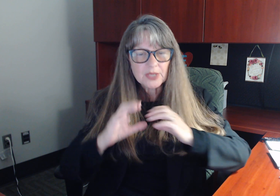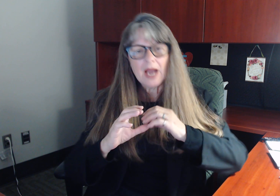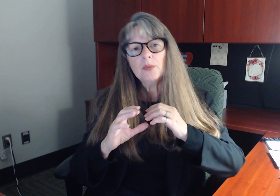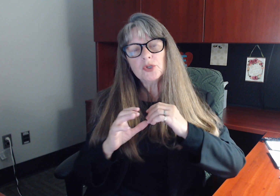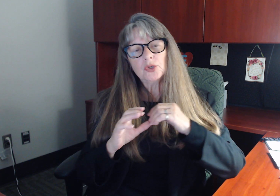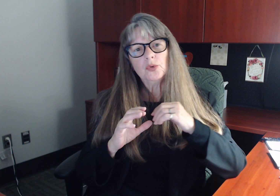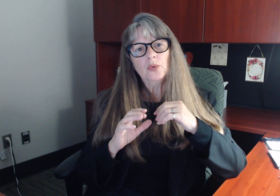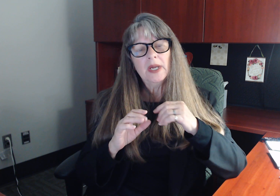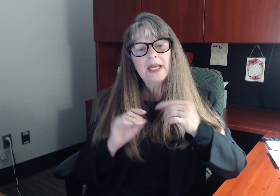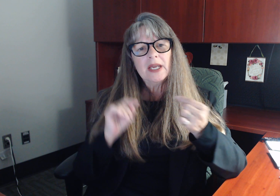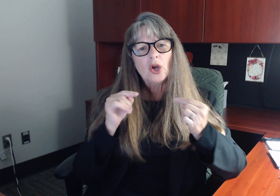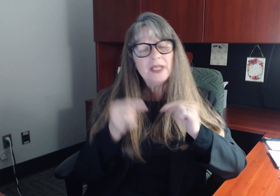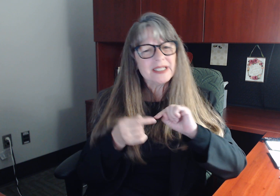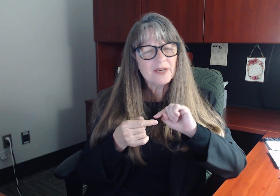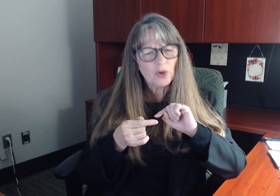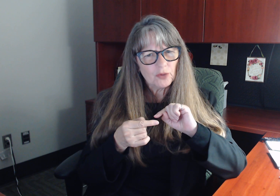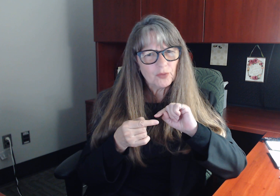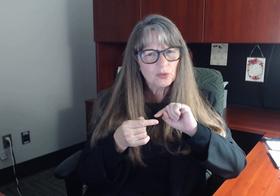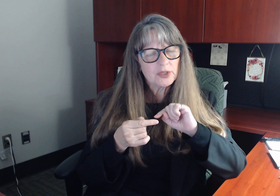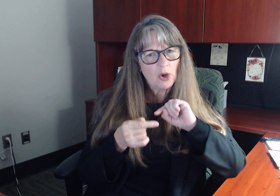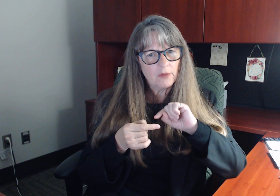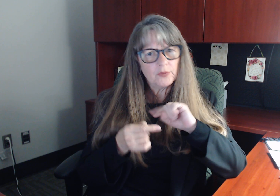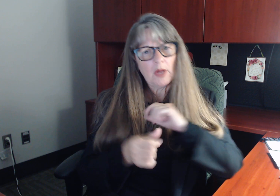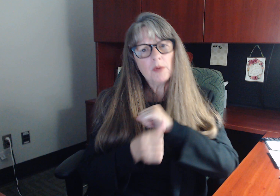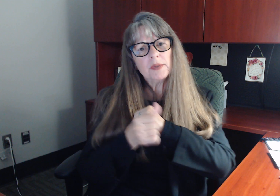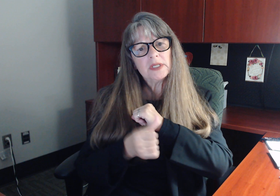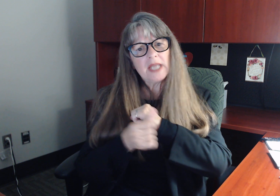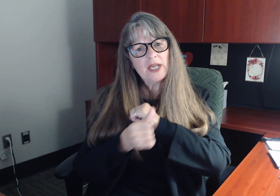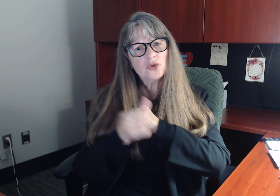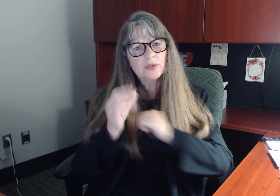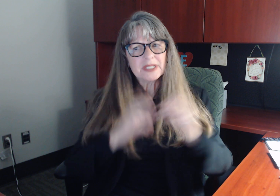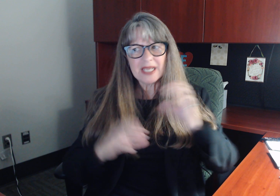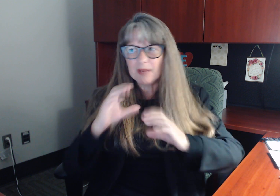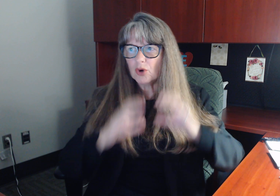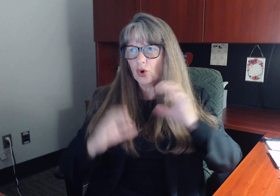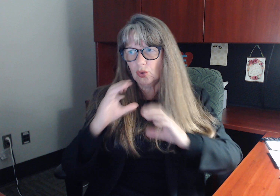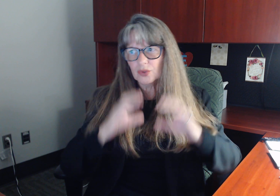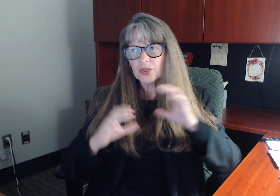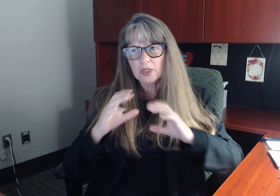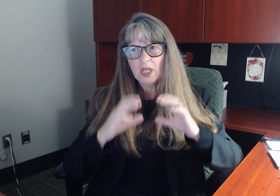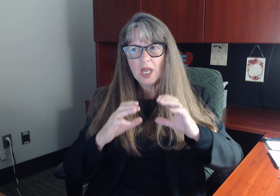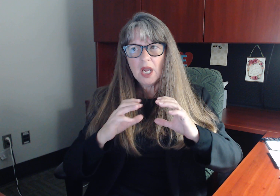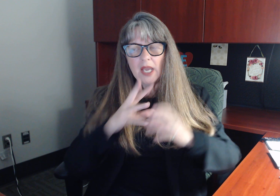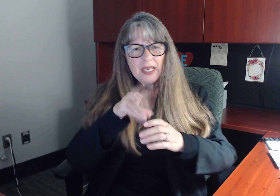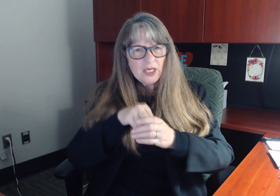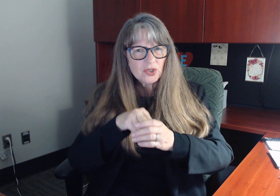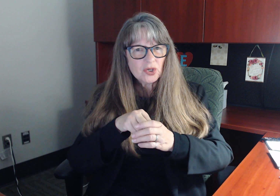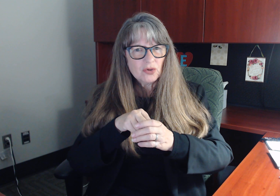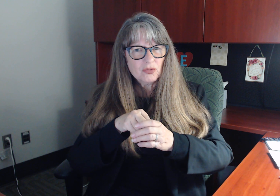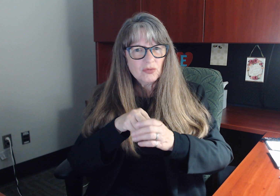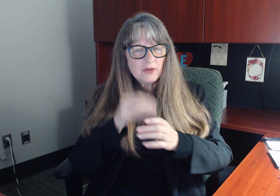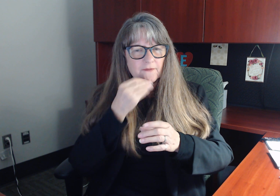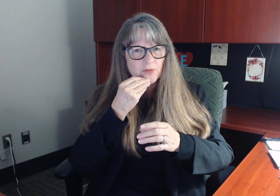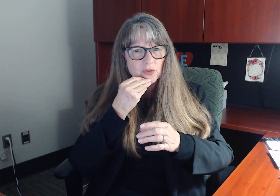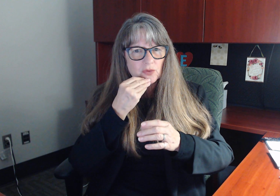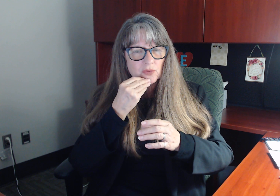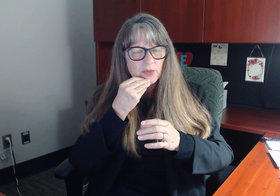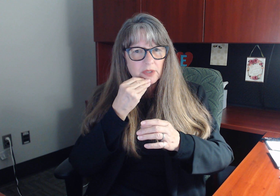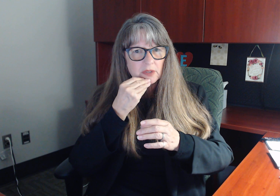would do, instead of hurtful, because harmful, I would put dangerous chemicals into the food